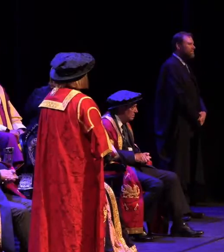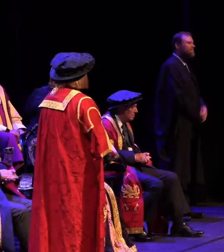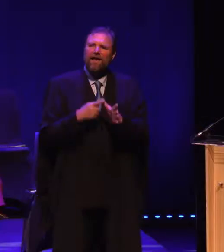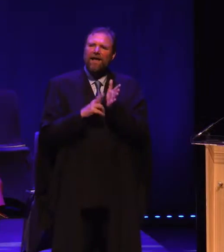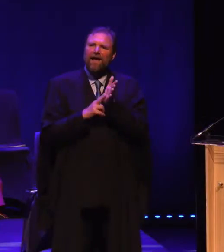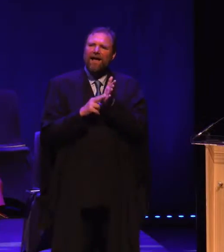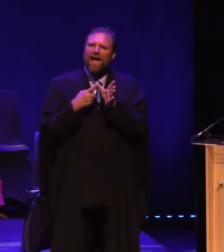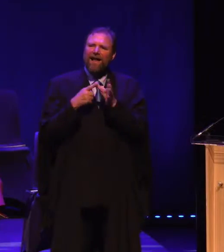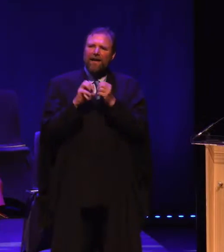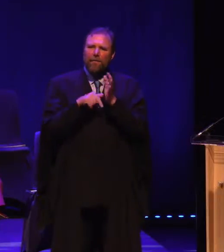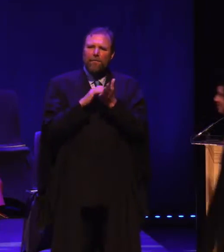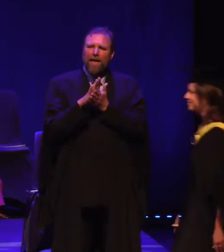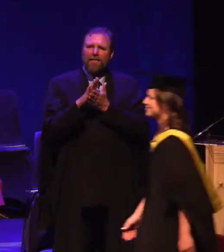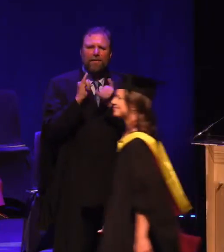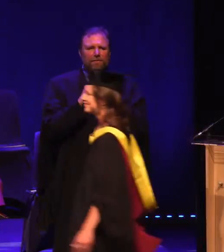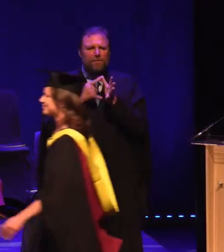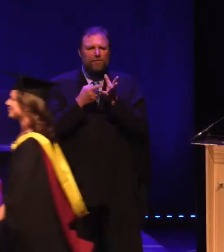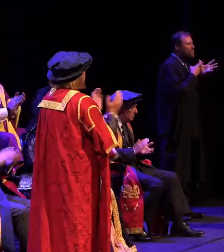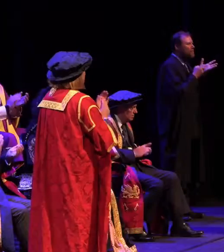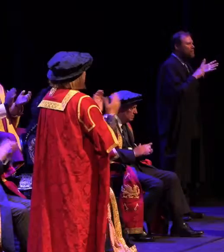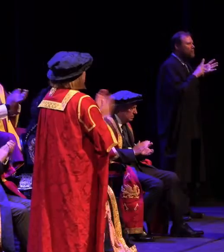Anna Beth Saunders.